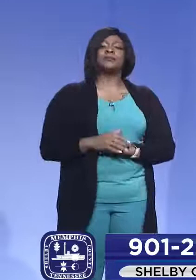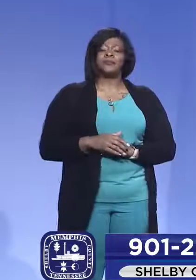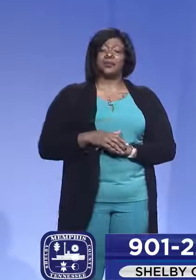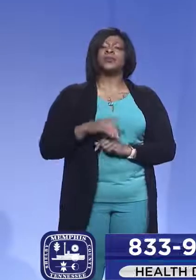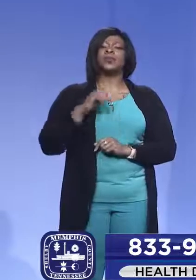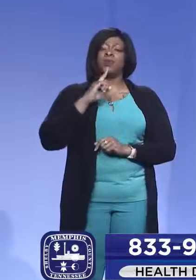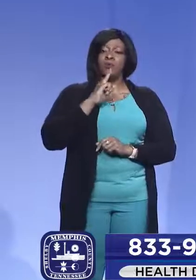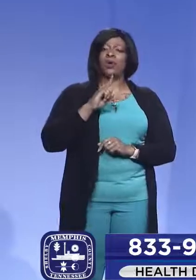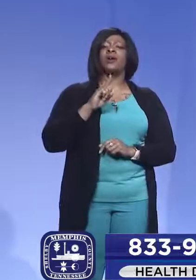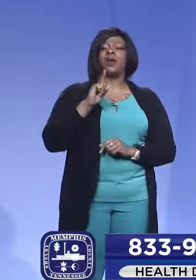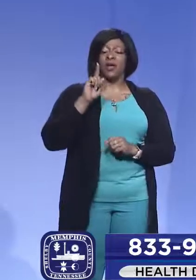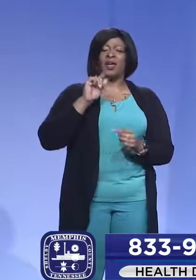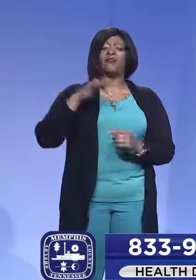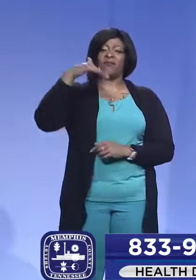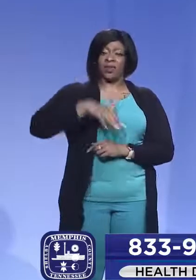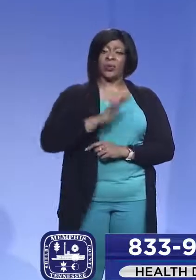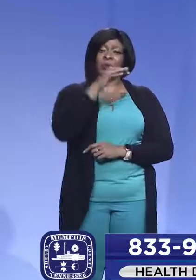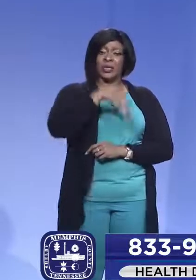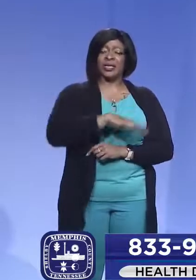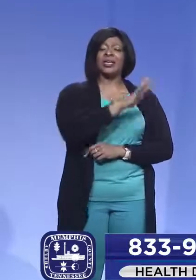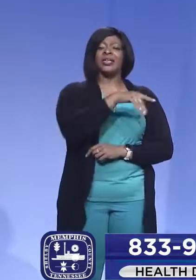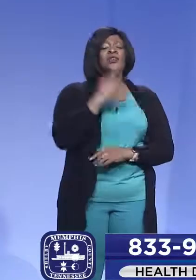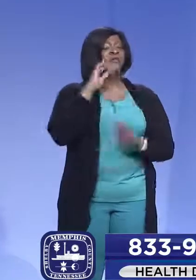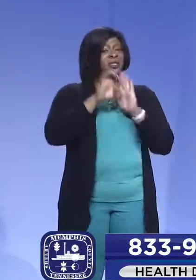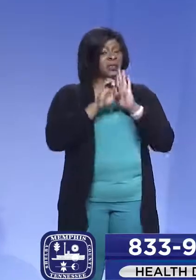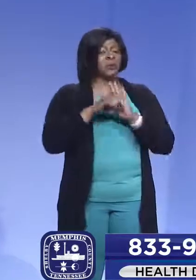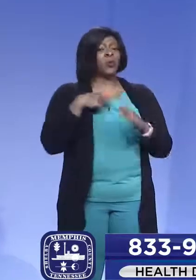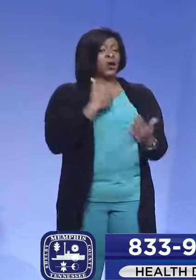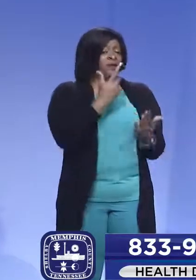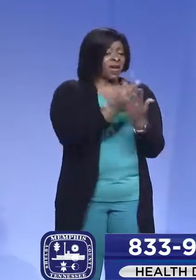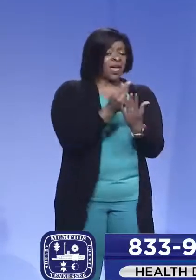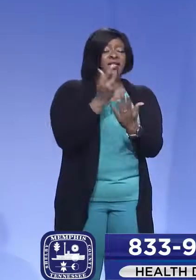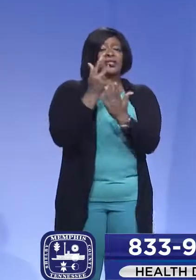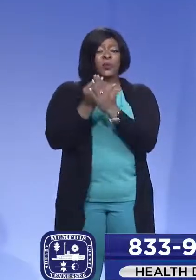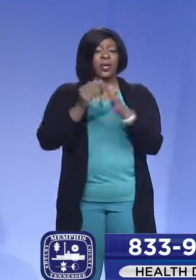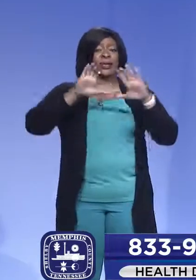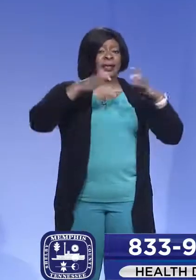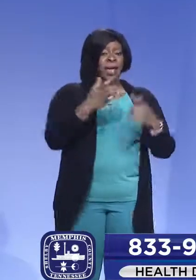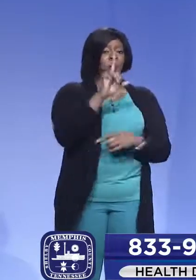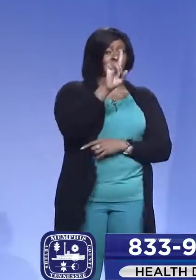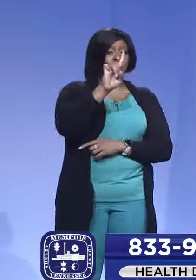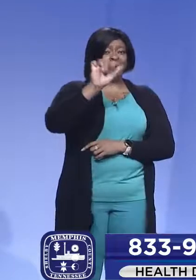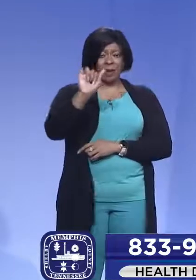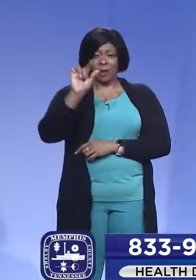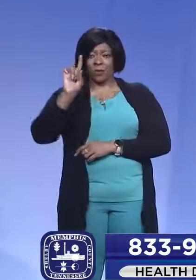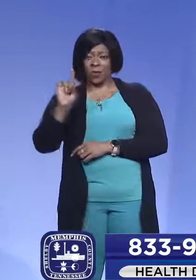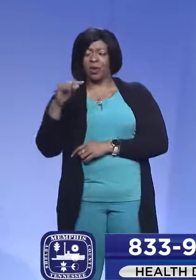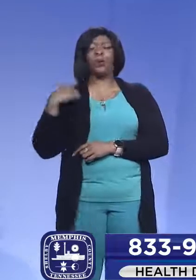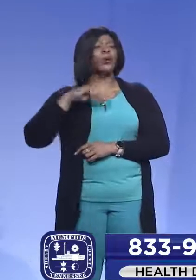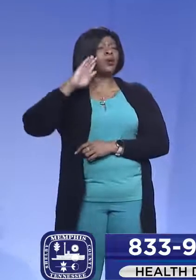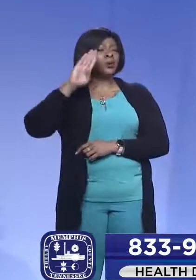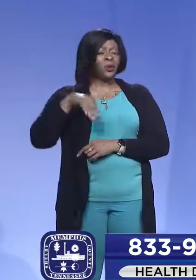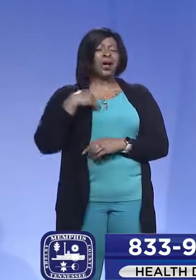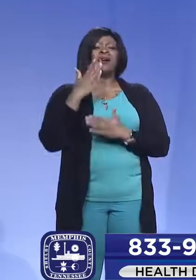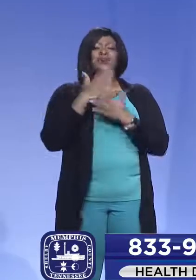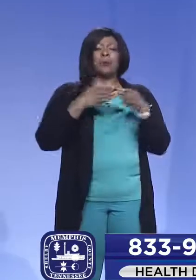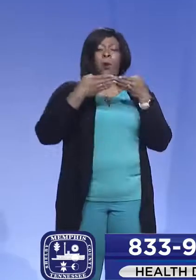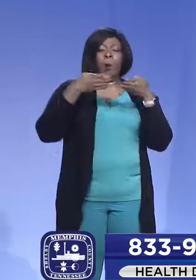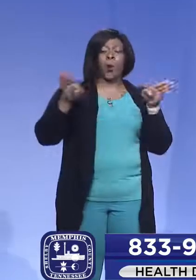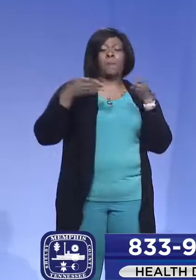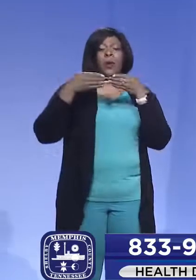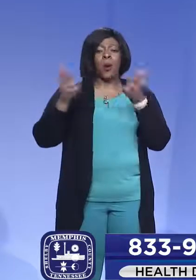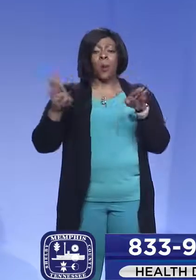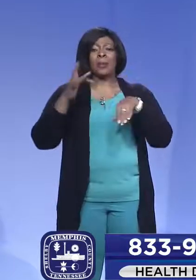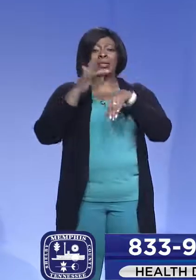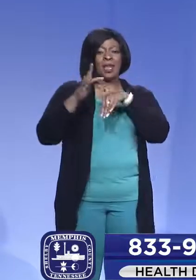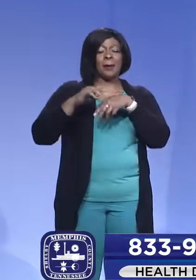fluid. So an example is we are still vaccinating category 1A1, but we know we have some open slots. So we